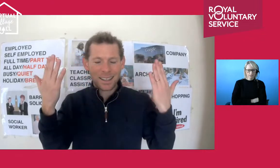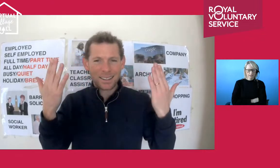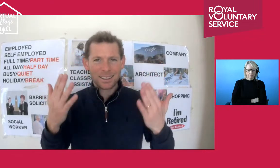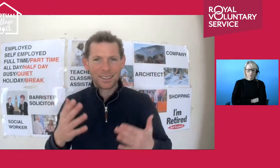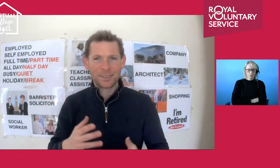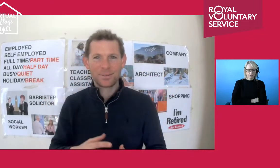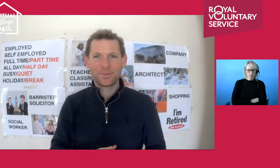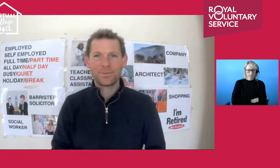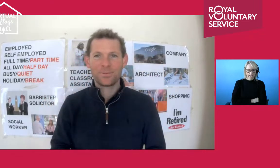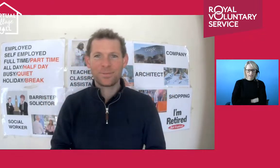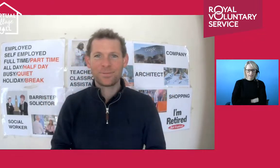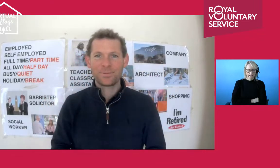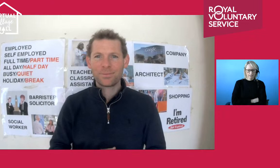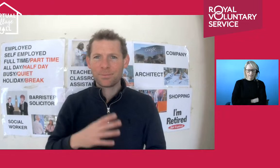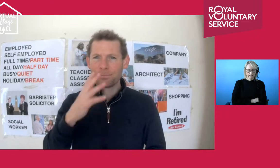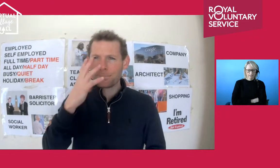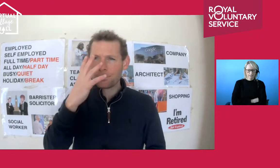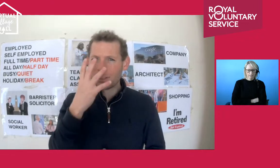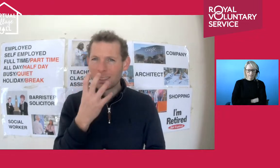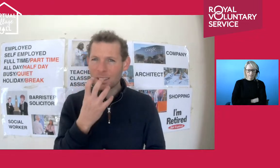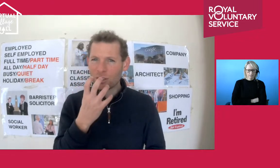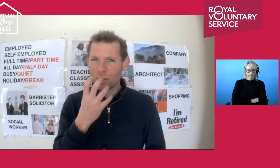Beautiful, a beautiful day.